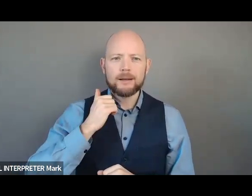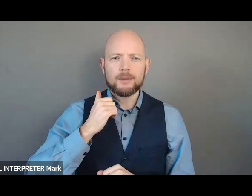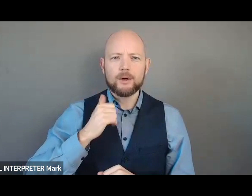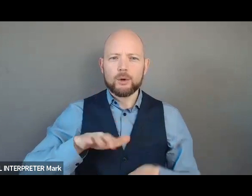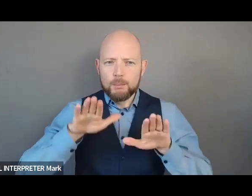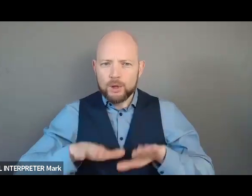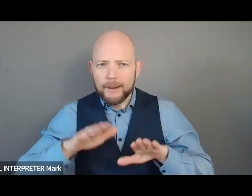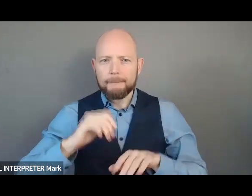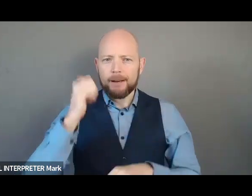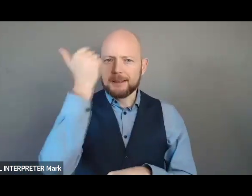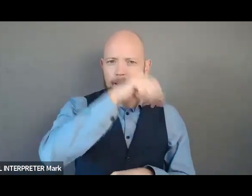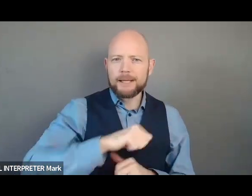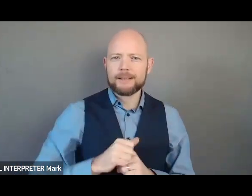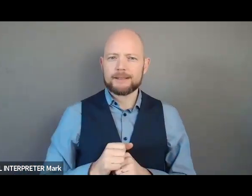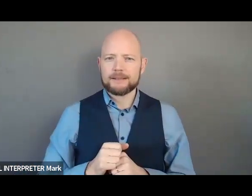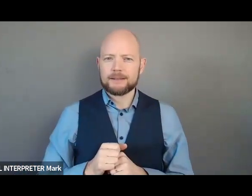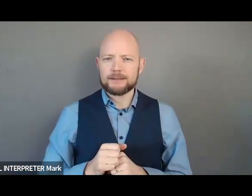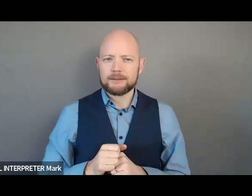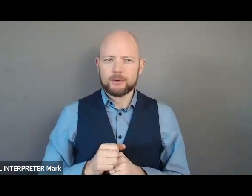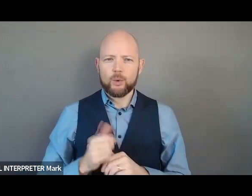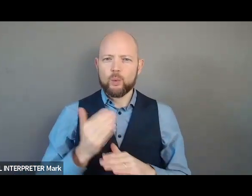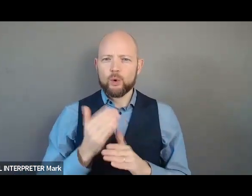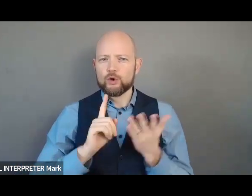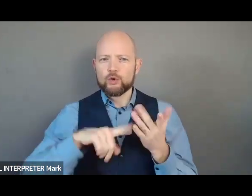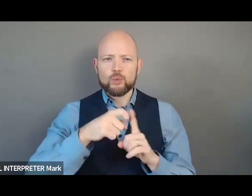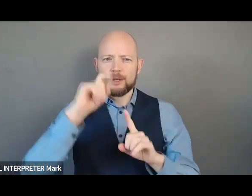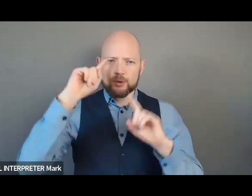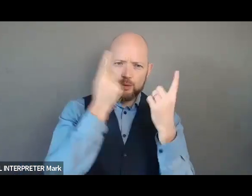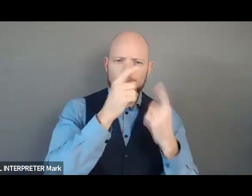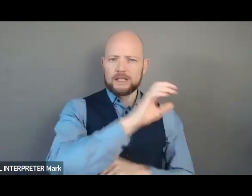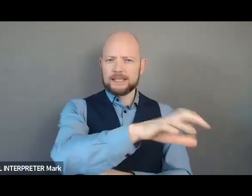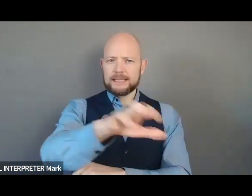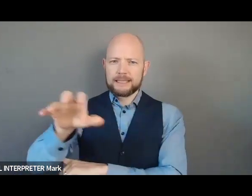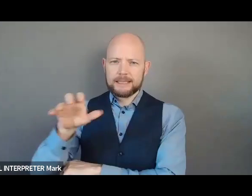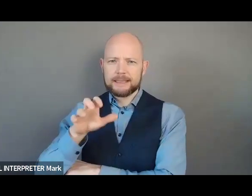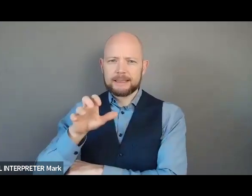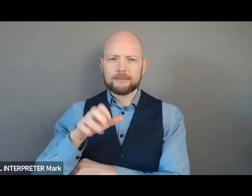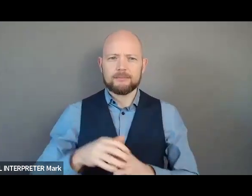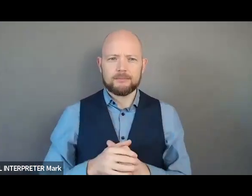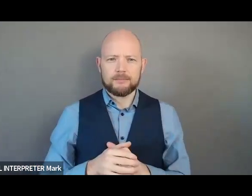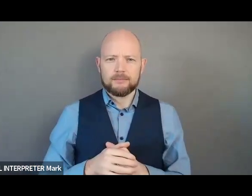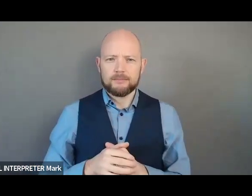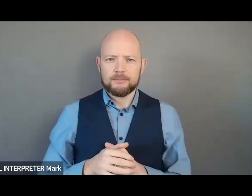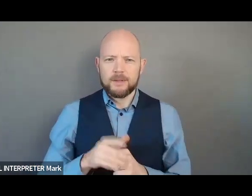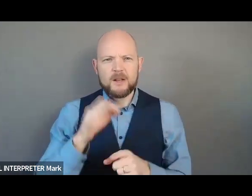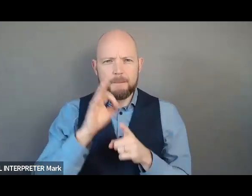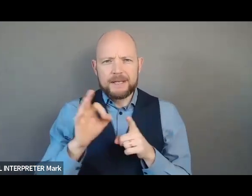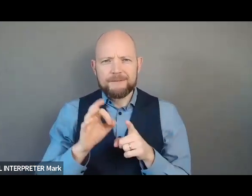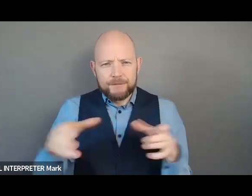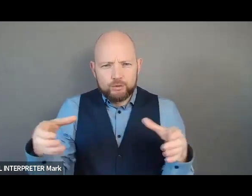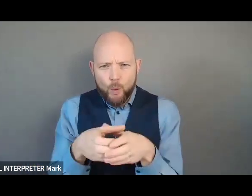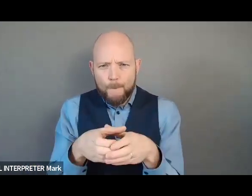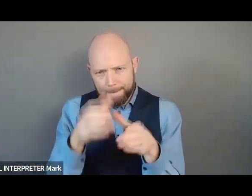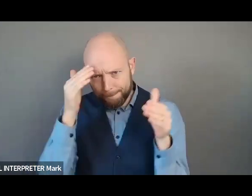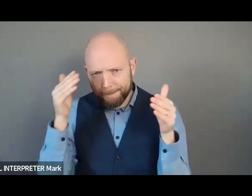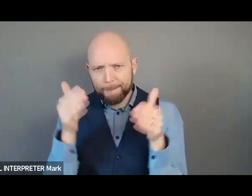in non-Russell Group universities, because we know that for people that work in non-Russell Group universities, they have very limited opportunities